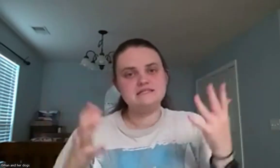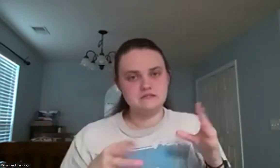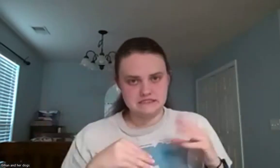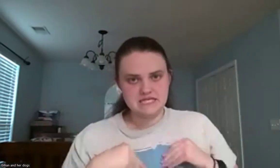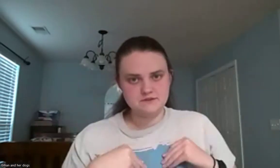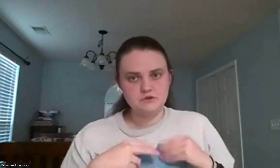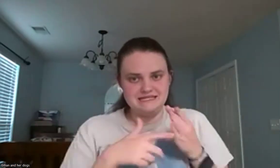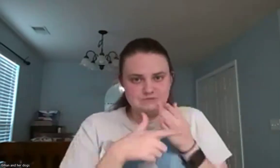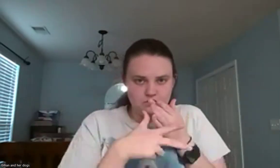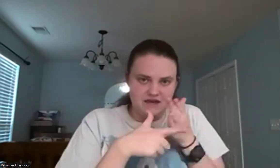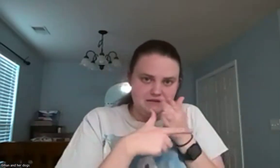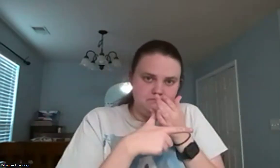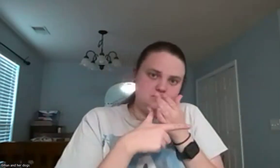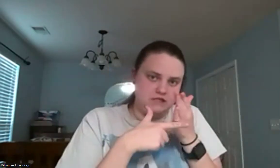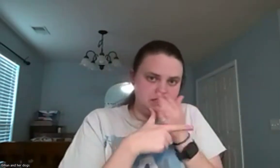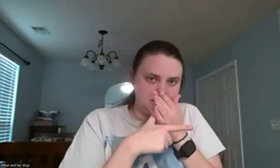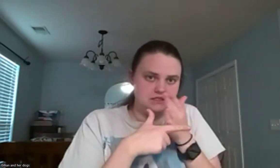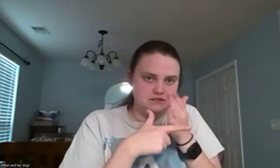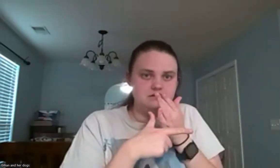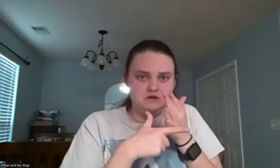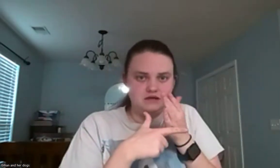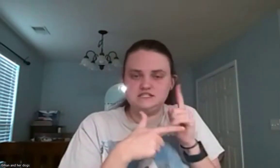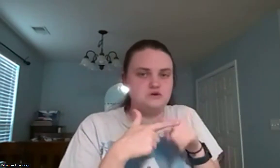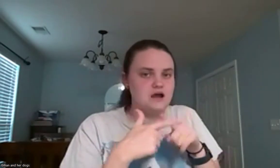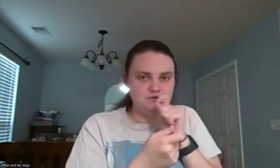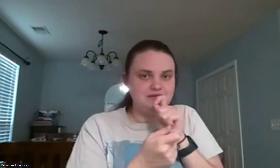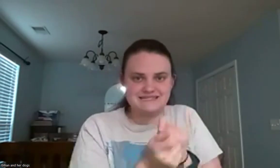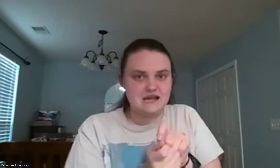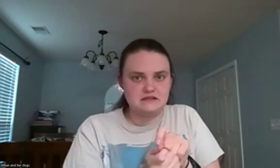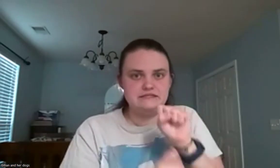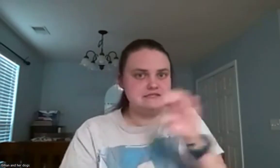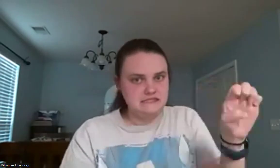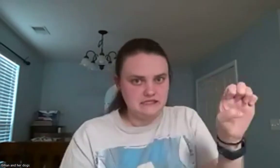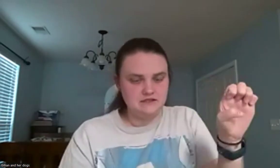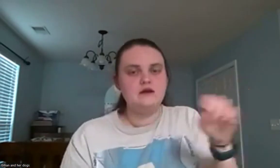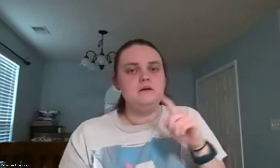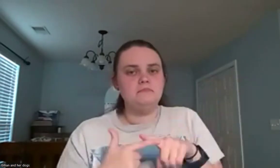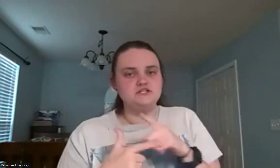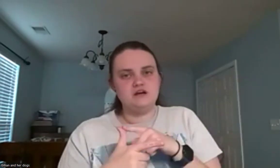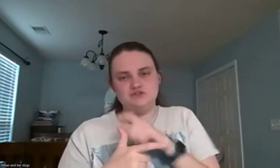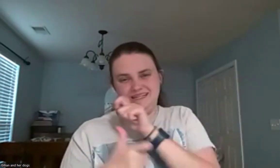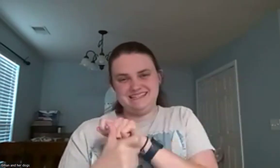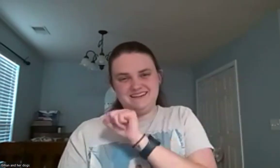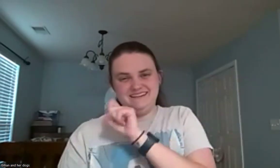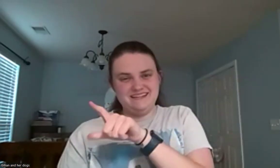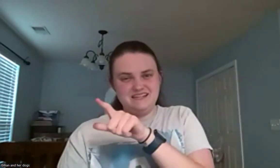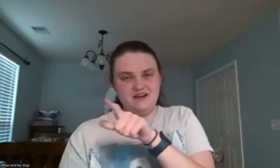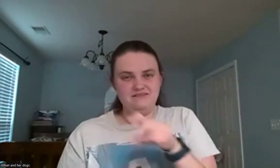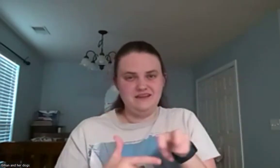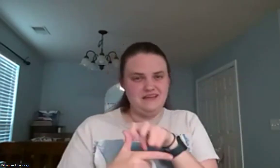still acceptable. It's more in that in between. Okay. Because you're not doing exactly C, but you're not doing exactly ASL. It